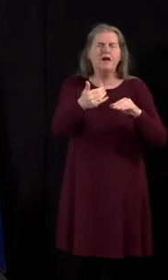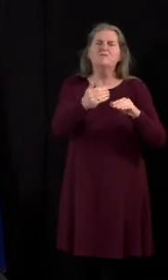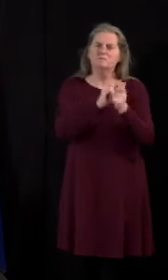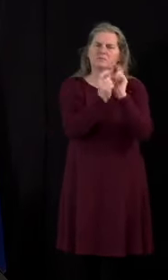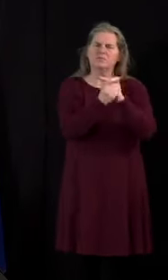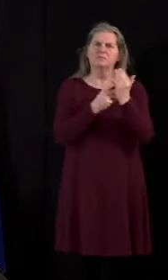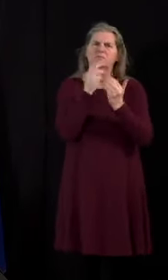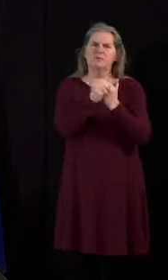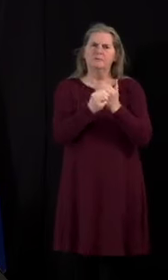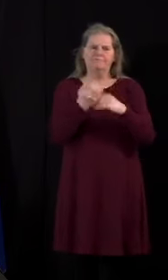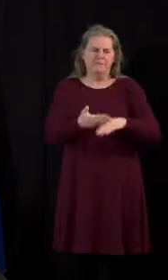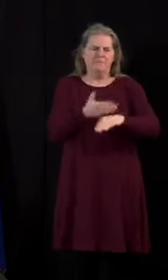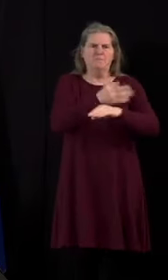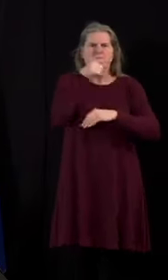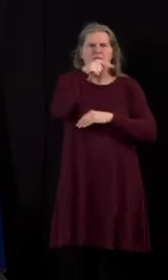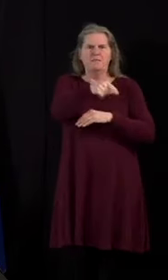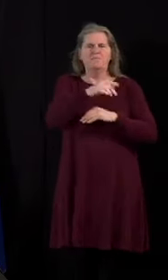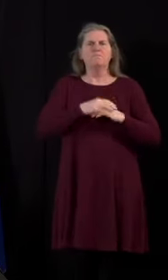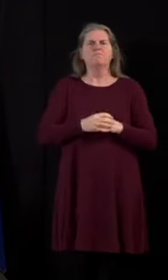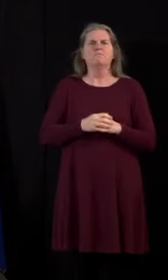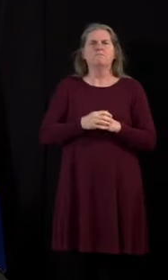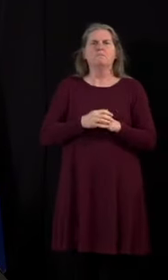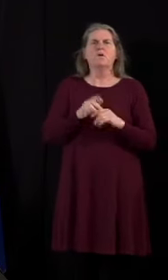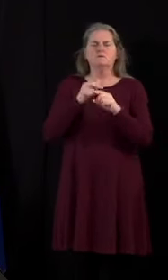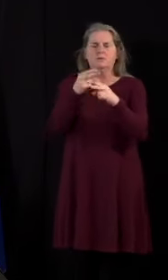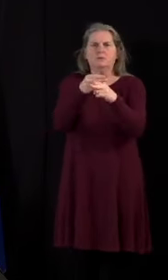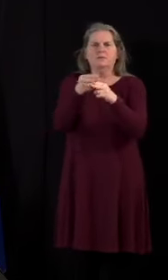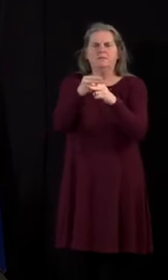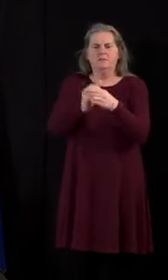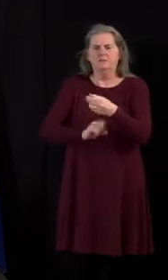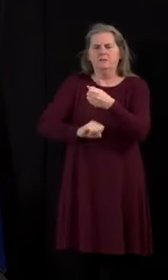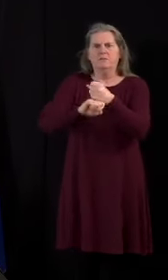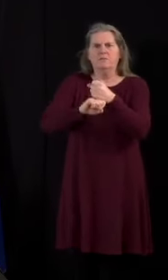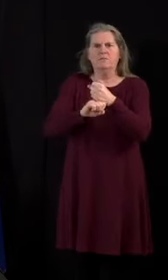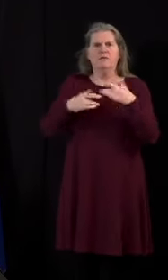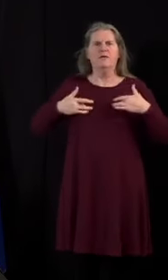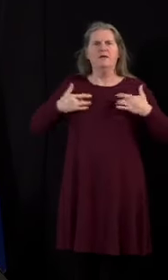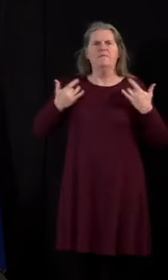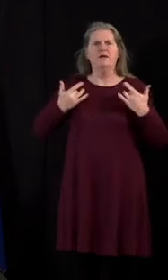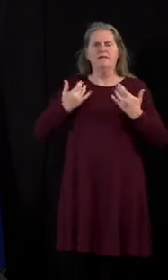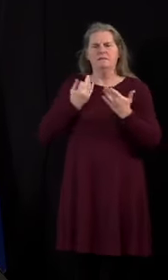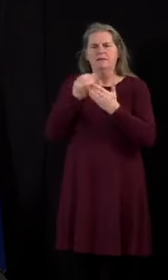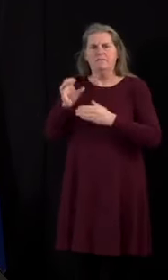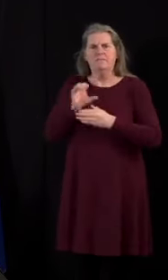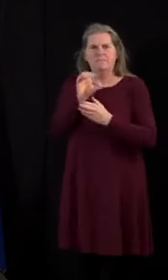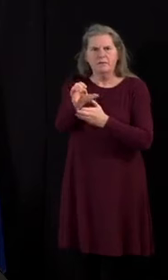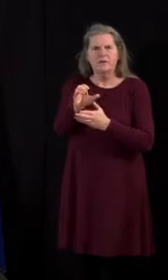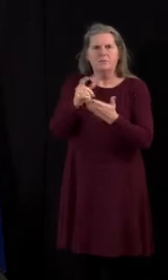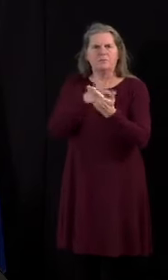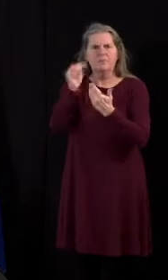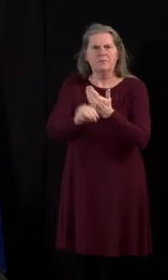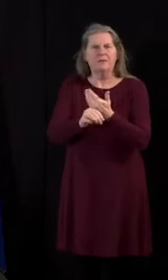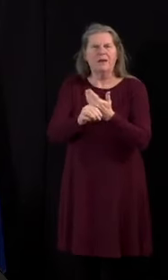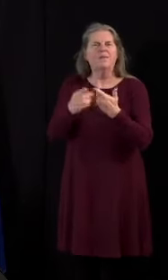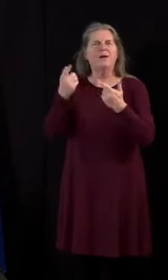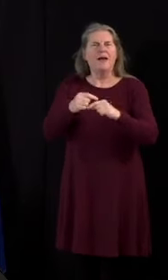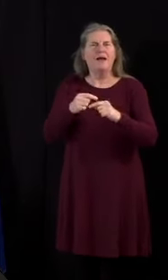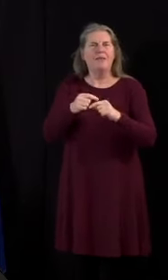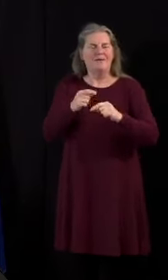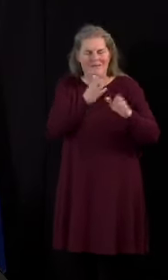hours. We also rolled out the temporary support for events funding program to help businesses recover